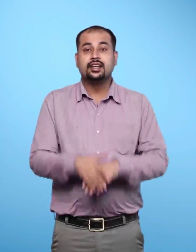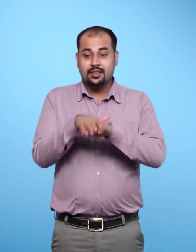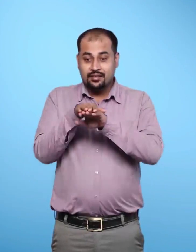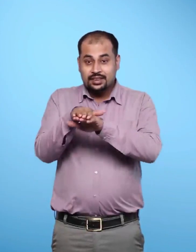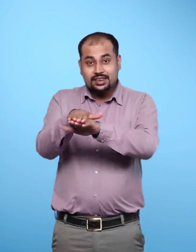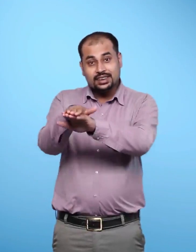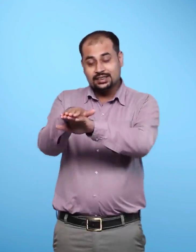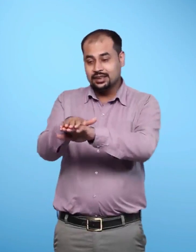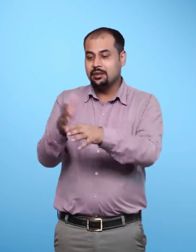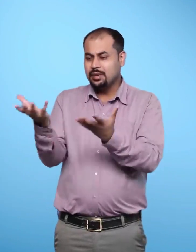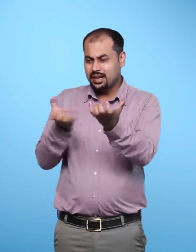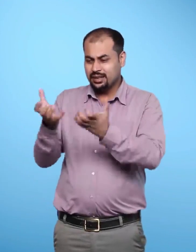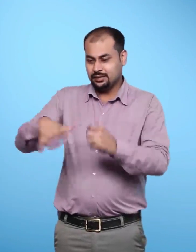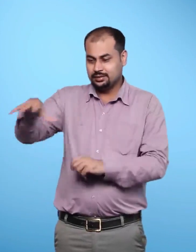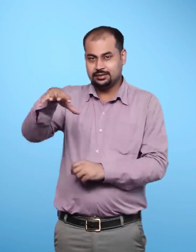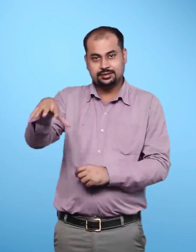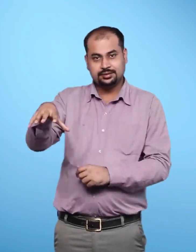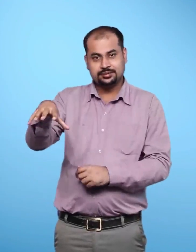The fish market.